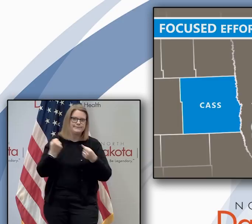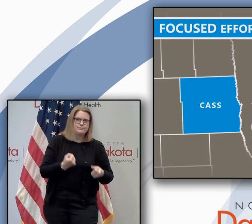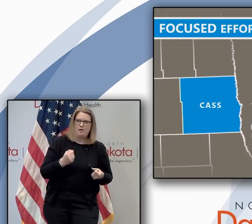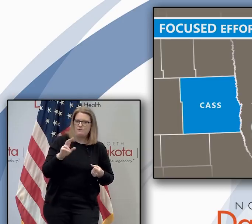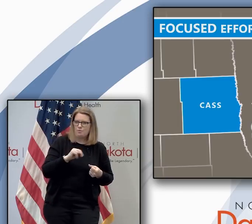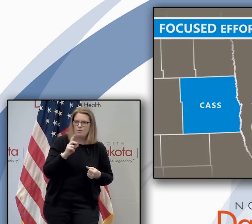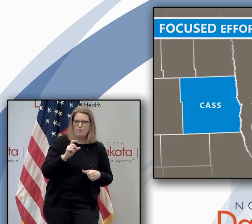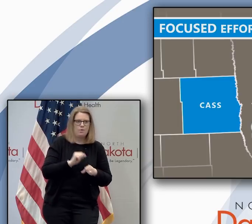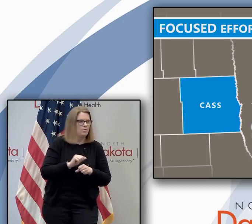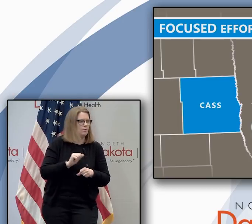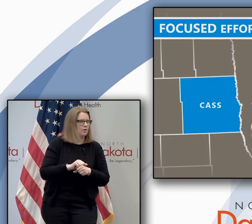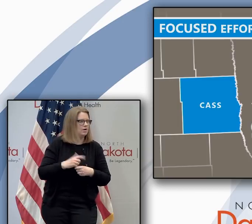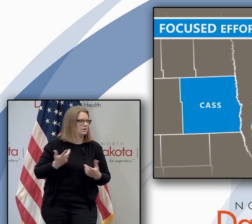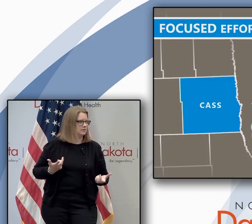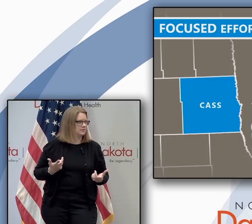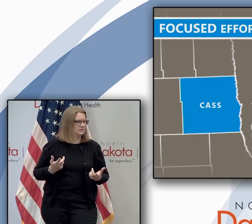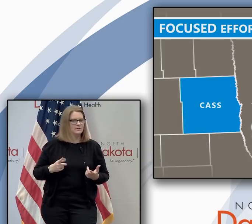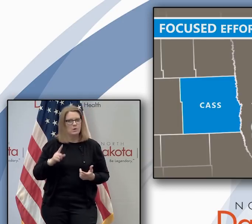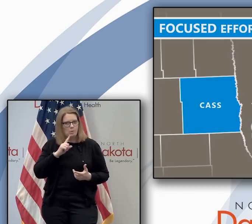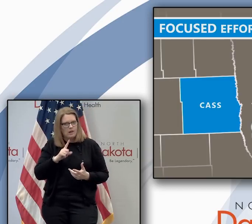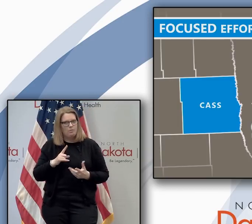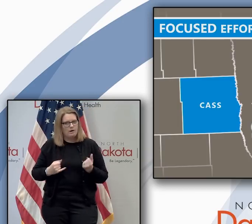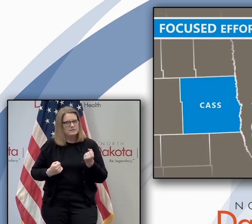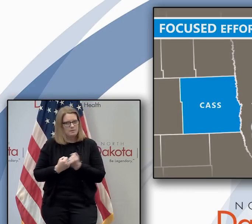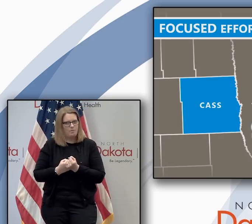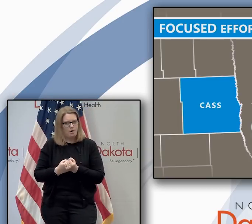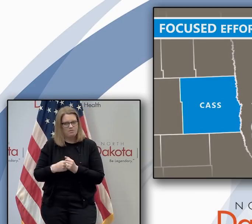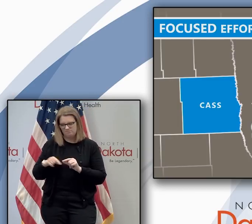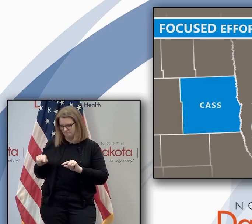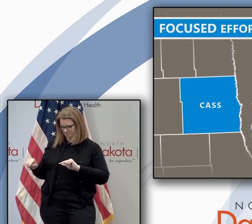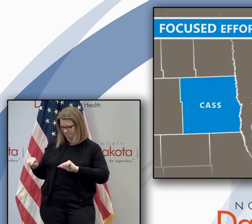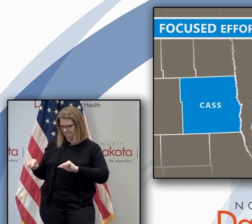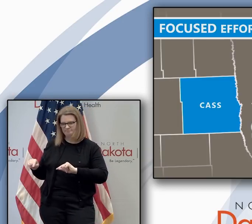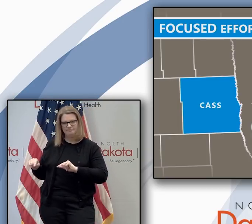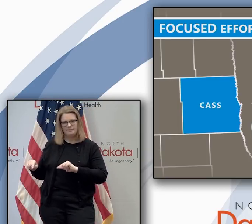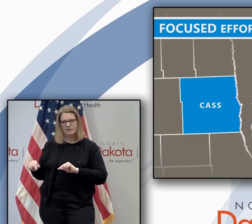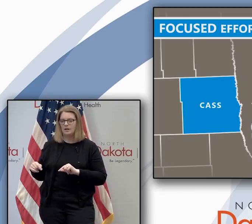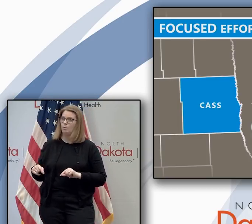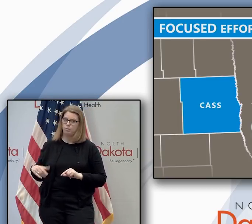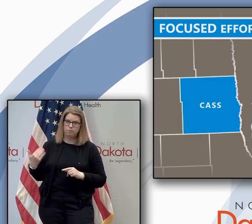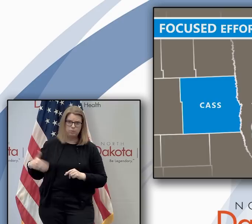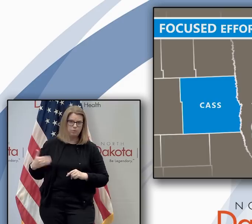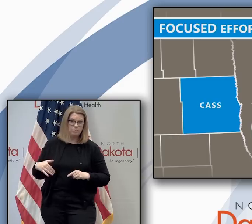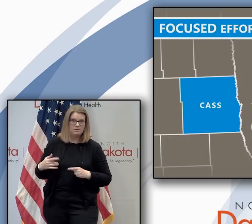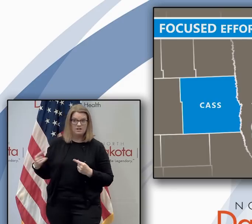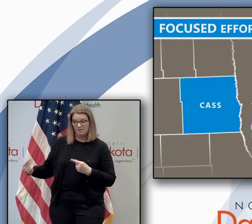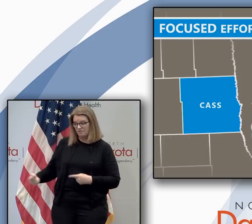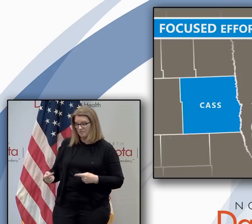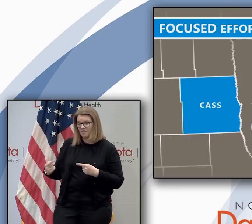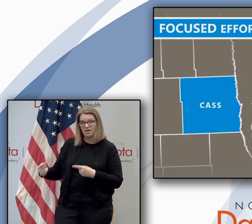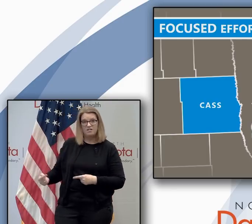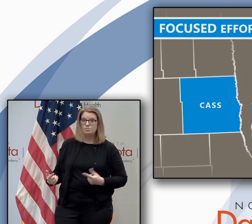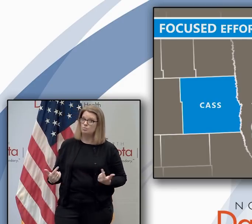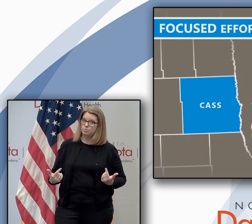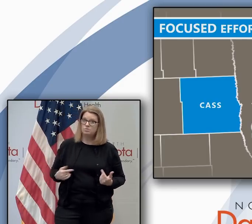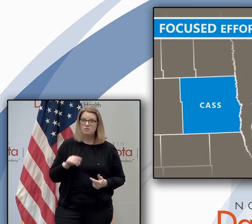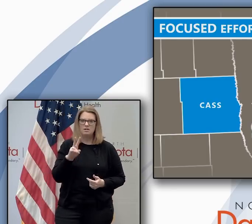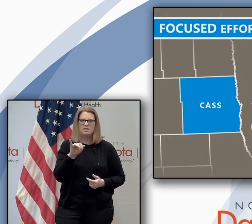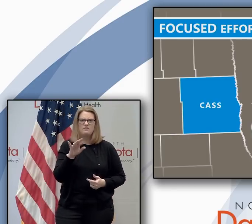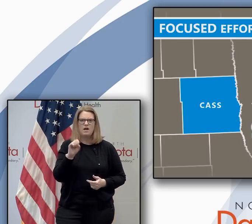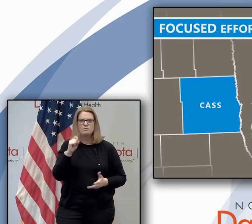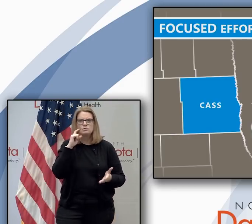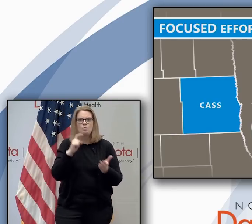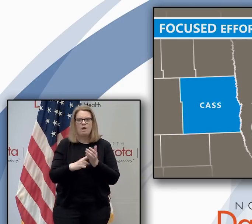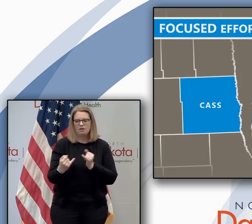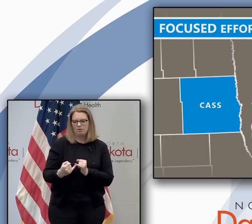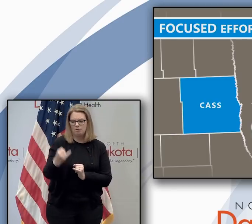side, we want to stand beside them through this as well. And we know that this is a battle where the virus does not recognize the river or the